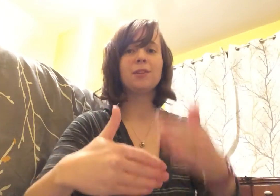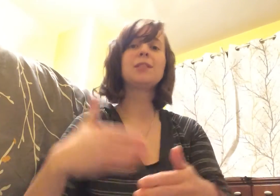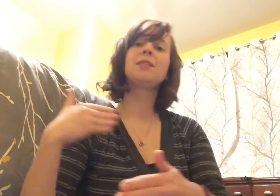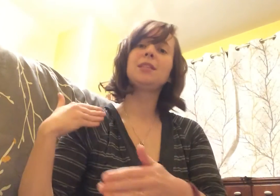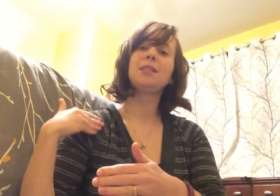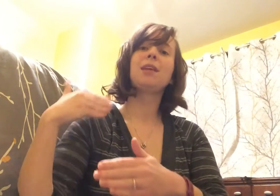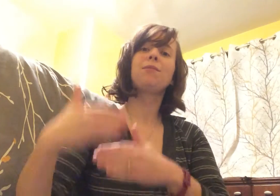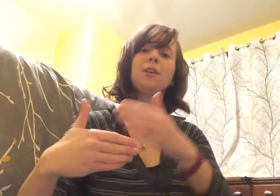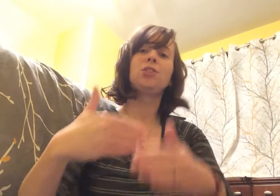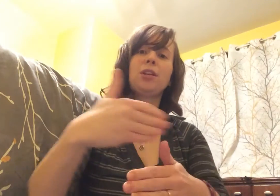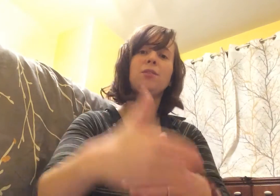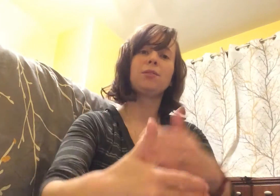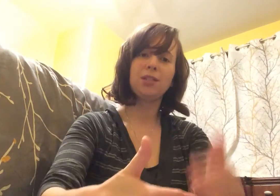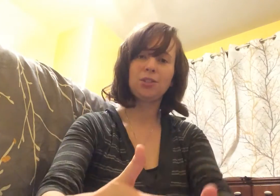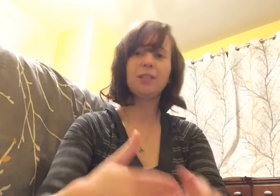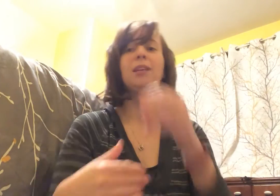So this is every generation,